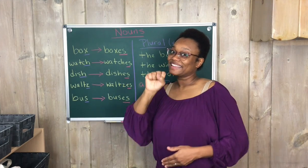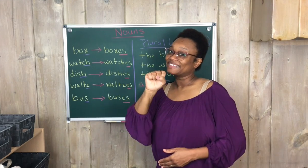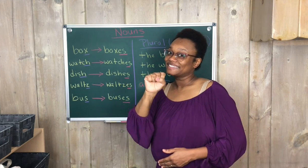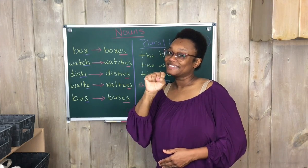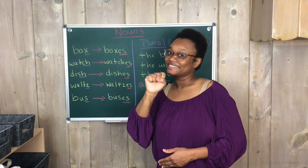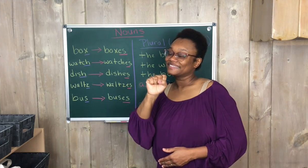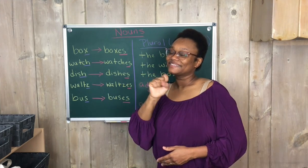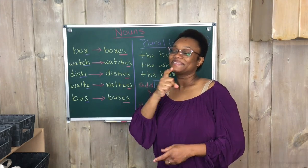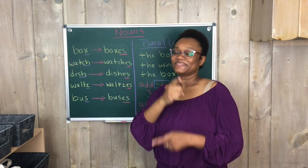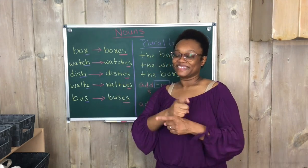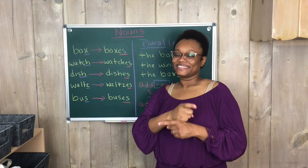bus.